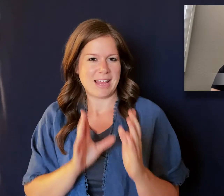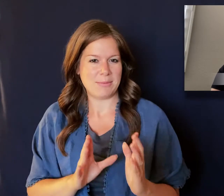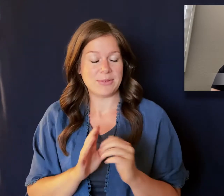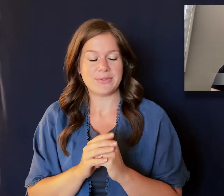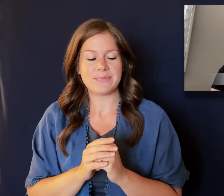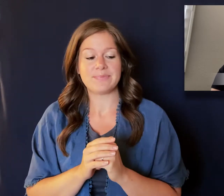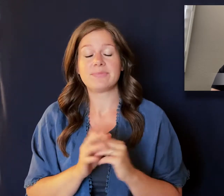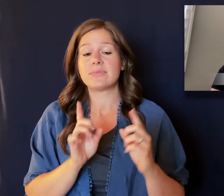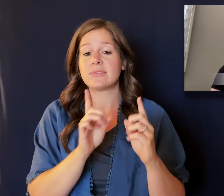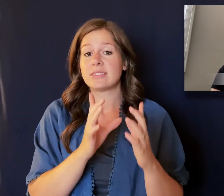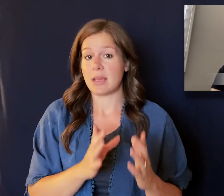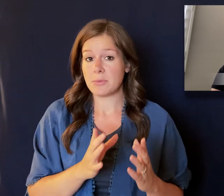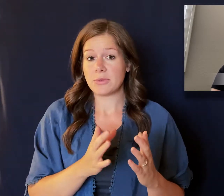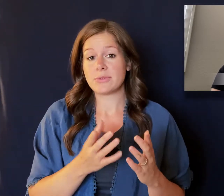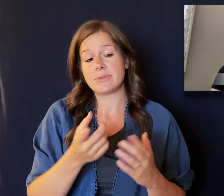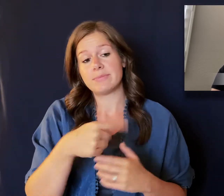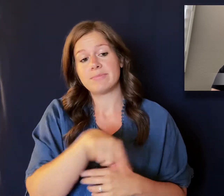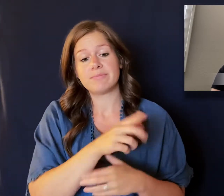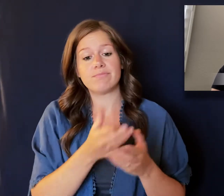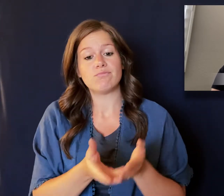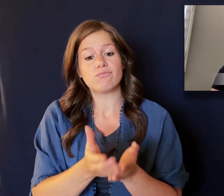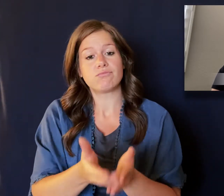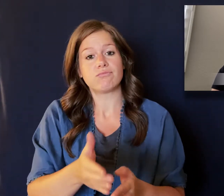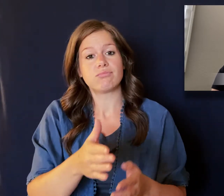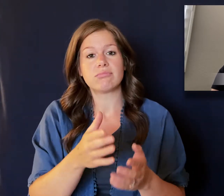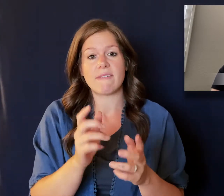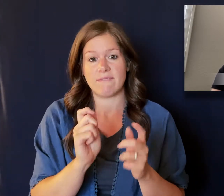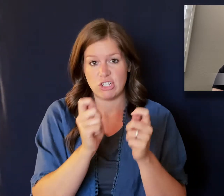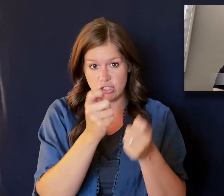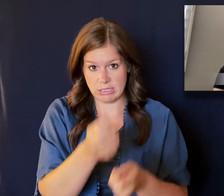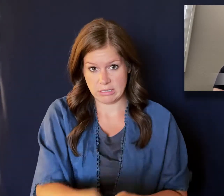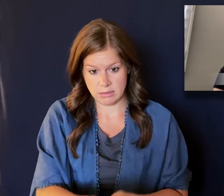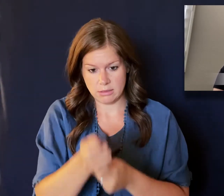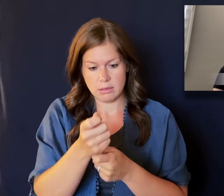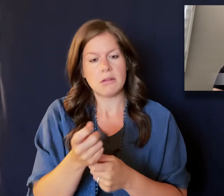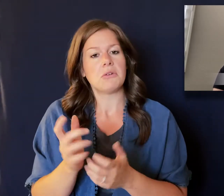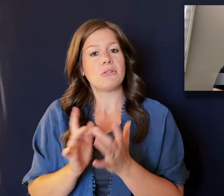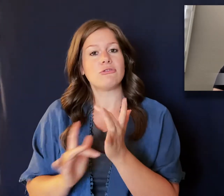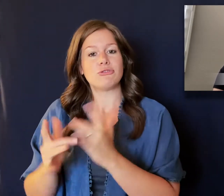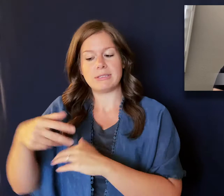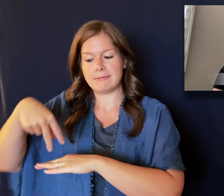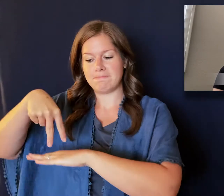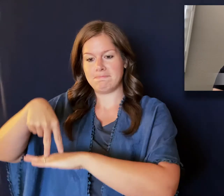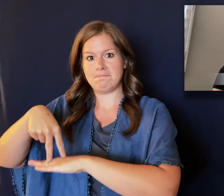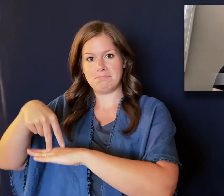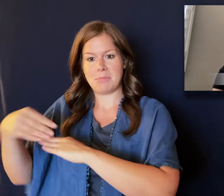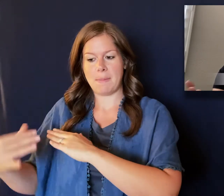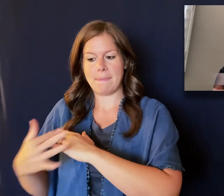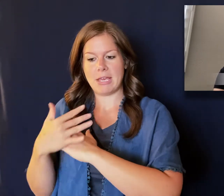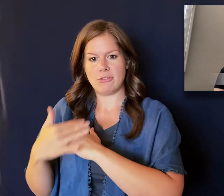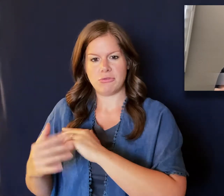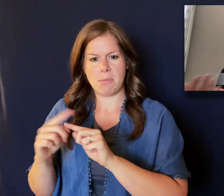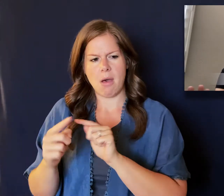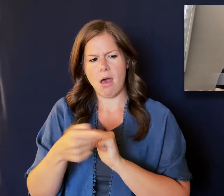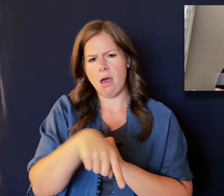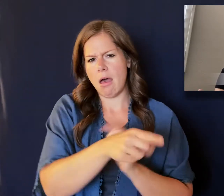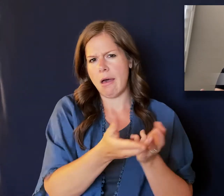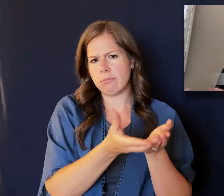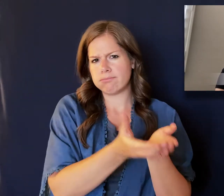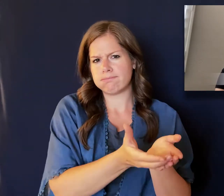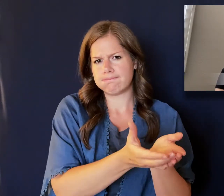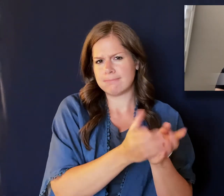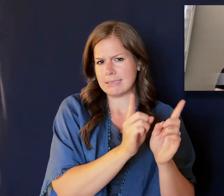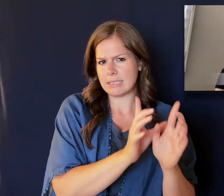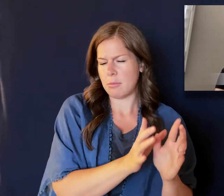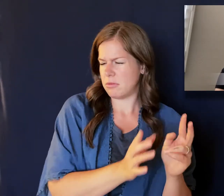And when the day was breaking, this is in verse 4, it says, Jesus stood on the beach, but the disciples didn't know who he was. And they go out fishing, they don't catch anything.